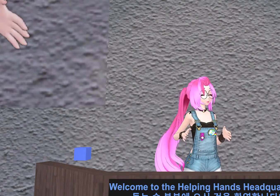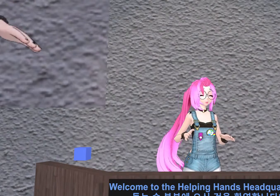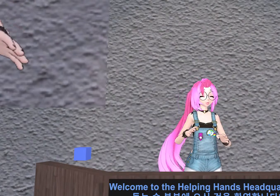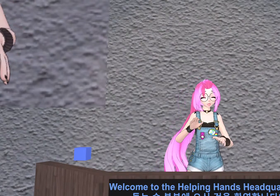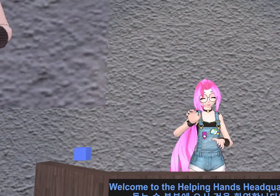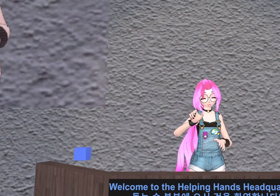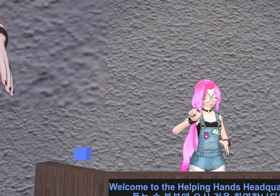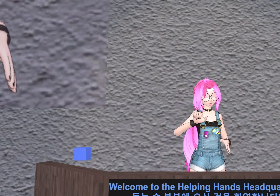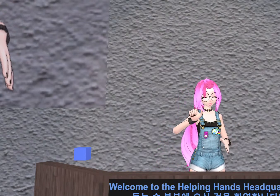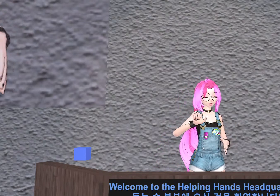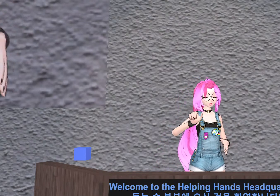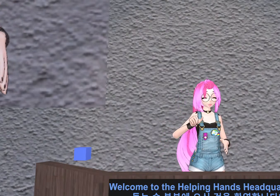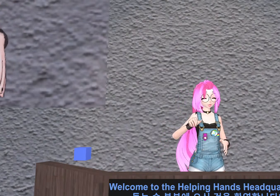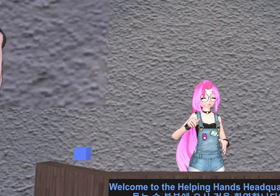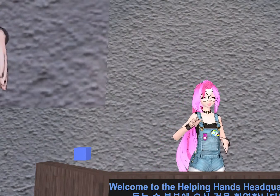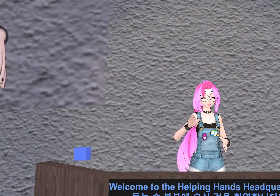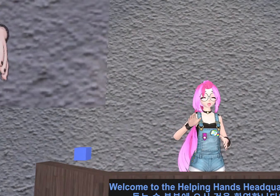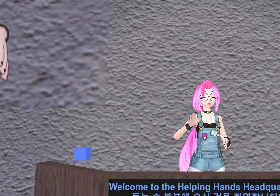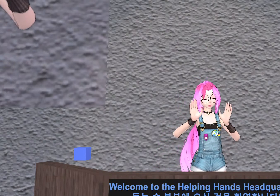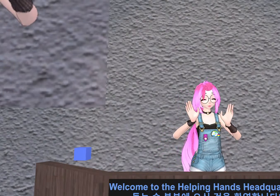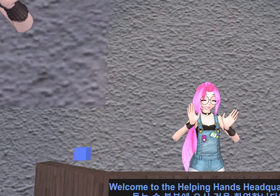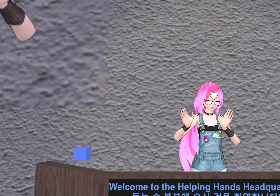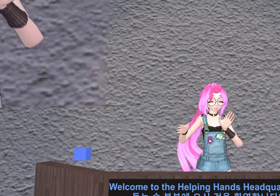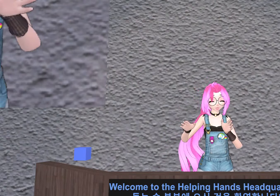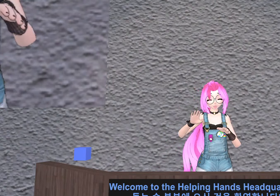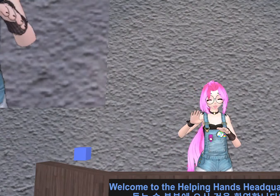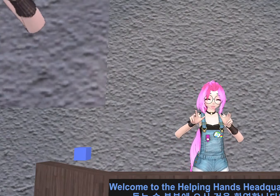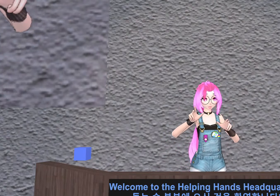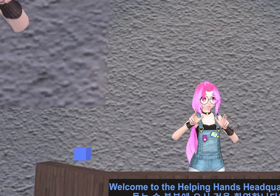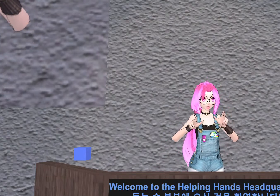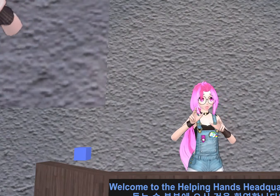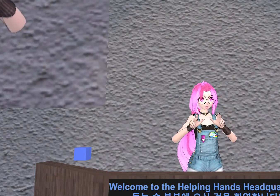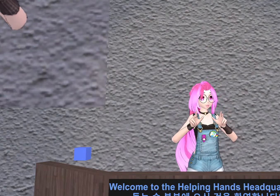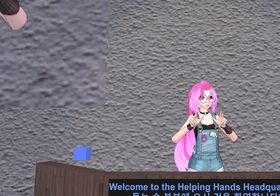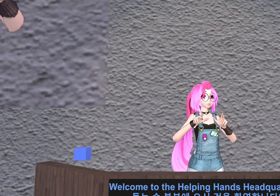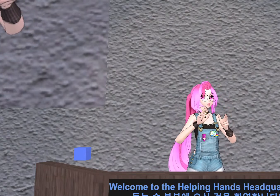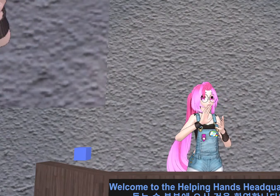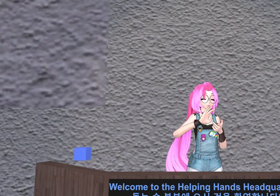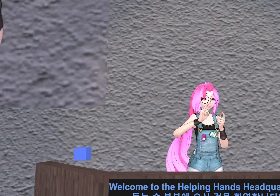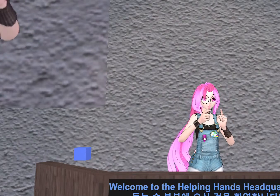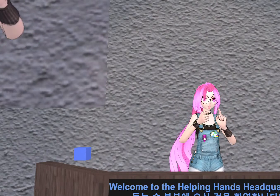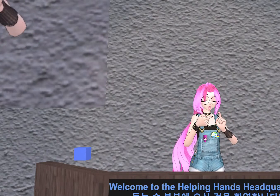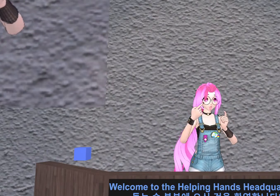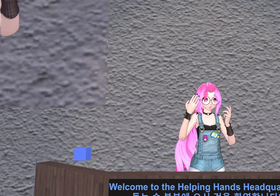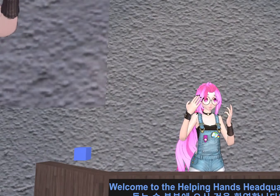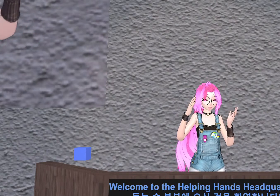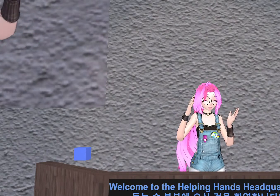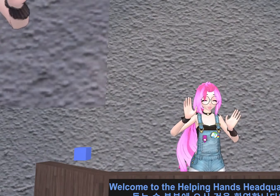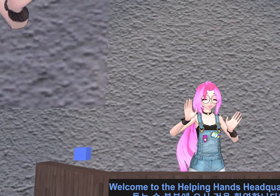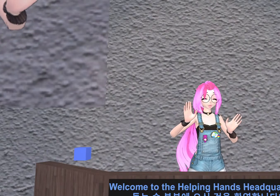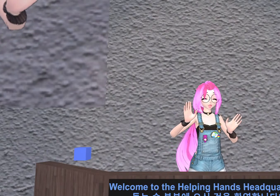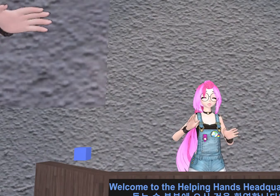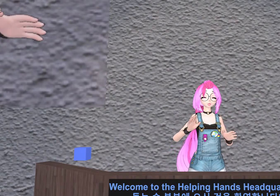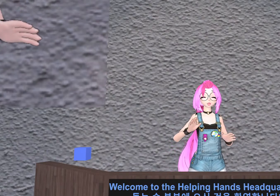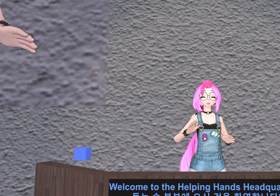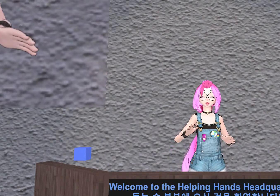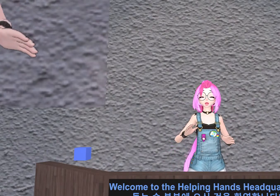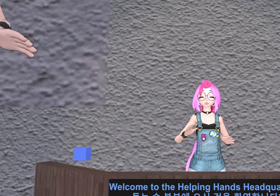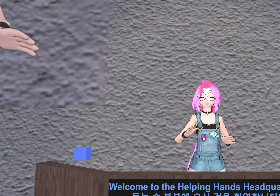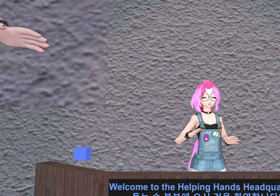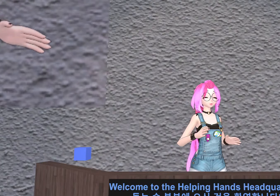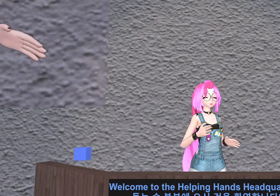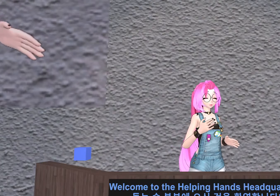I am. Yeah. But it could also just be used in like those kind of awkward sentences that you're trying to translate and you're just not